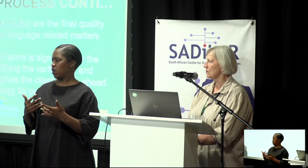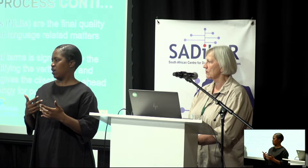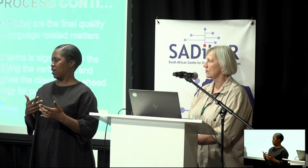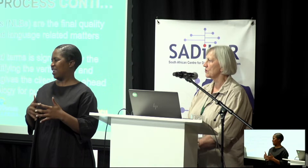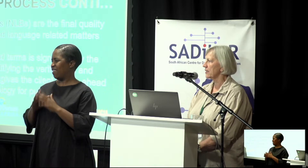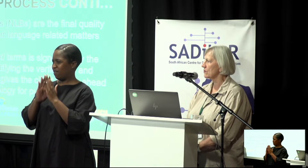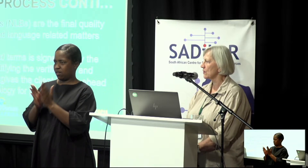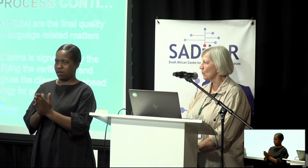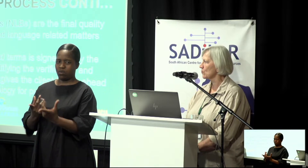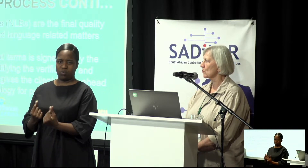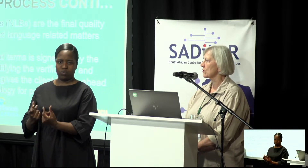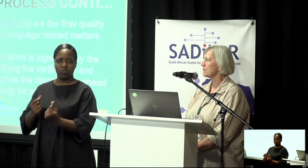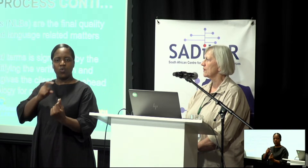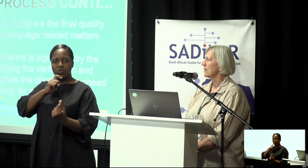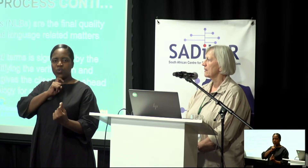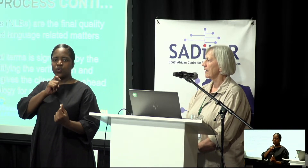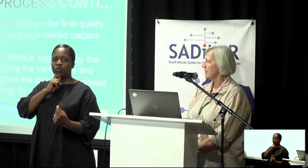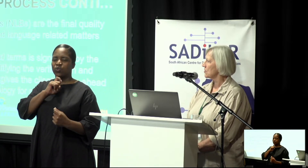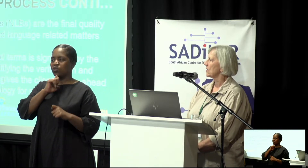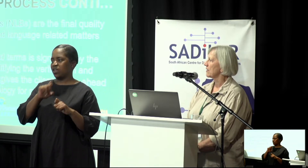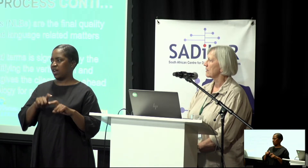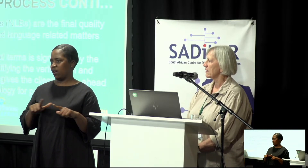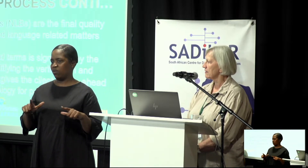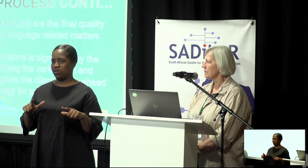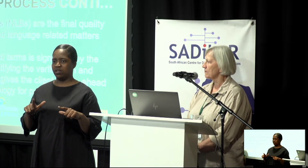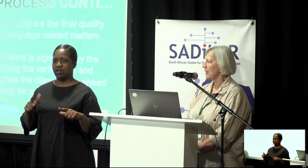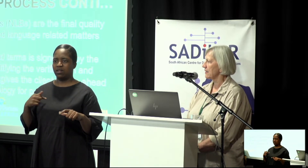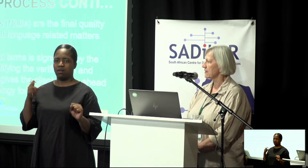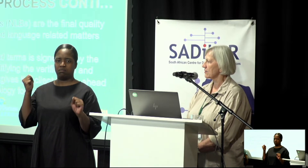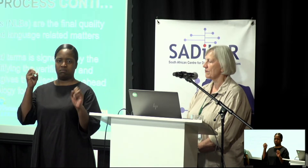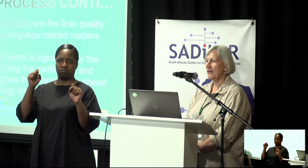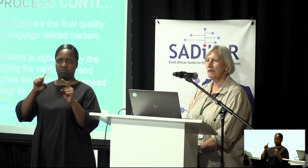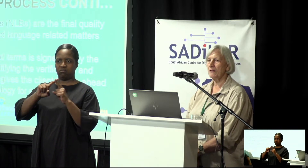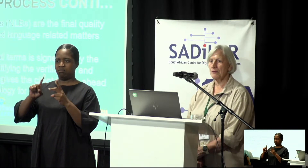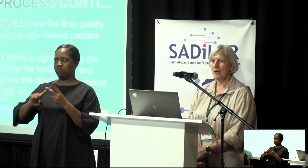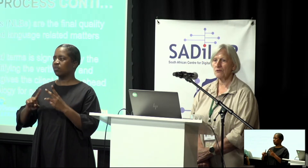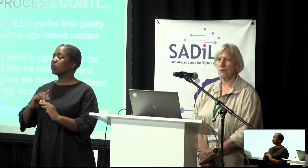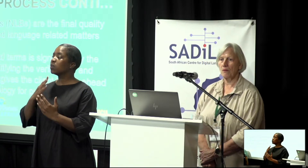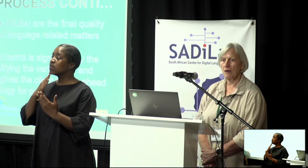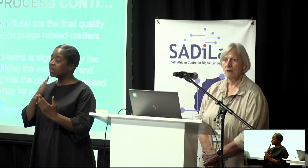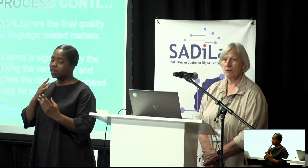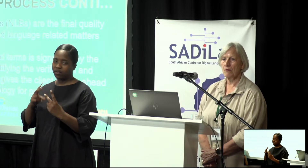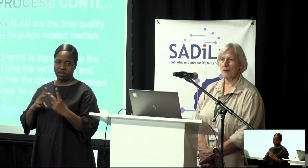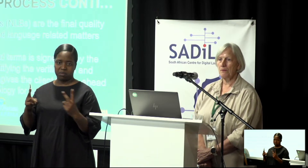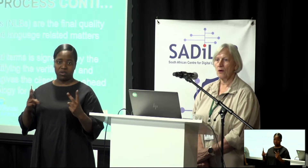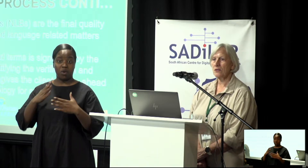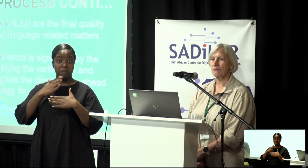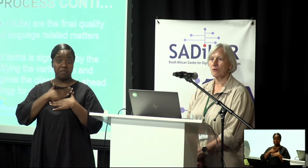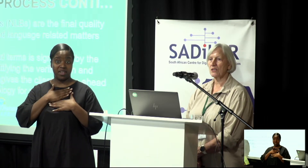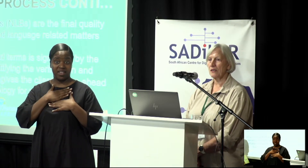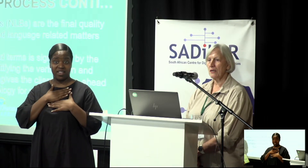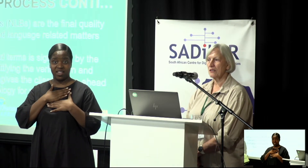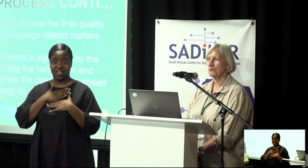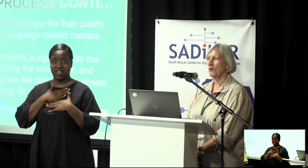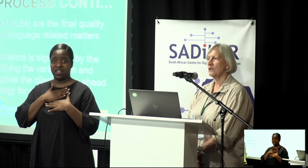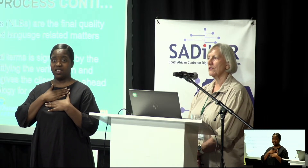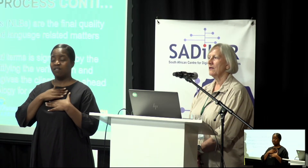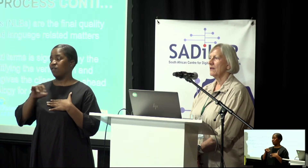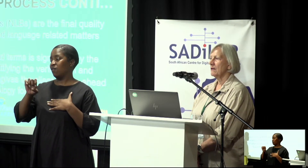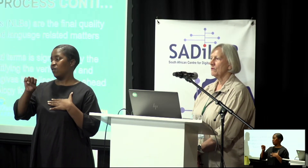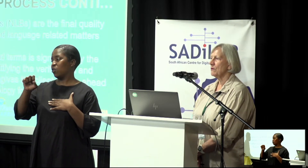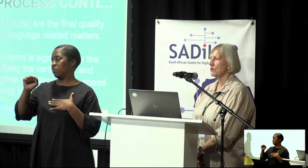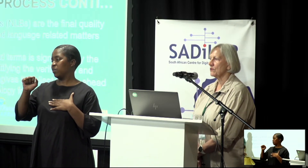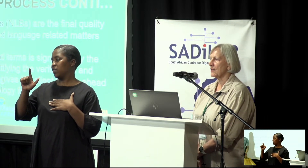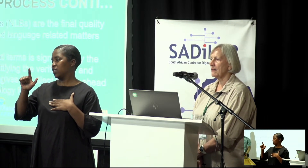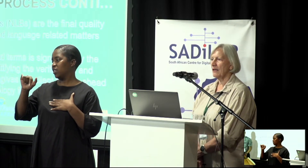will generate all sorts of energy in different places. So thank you very much from my part, from Sadila's